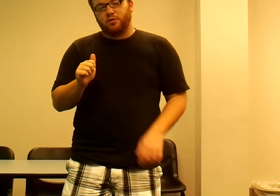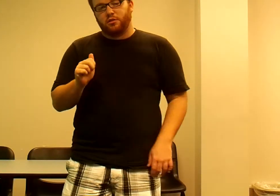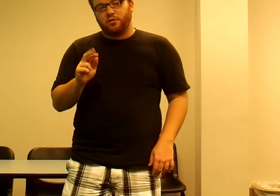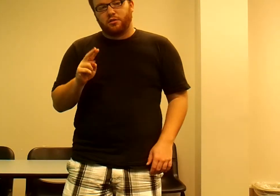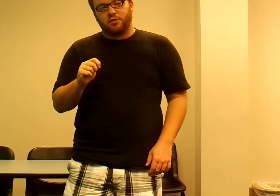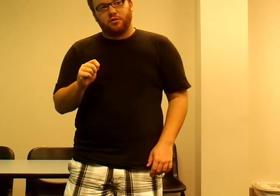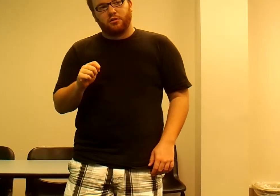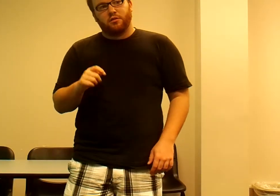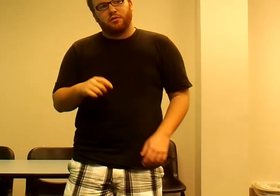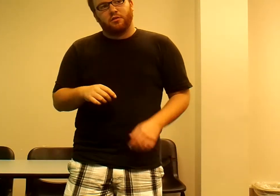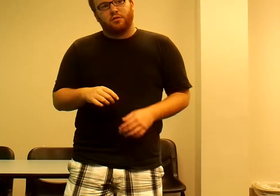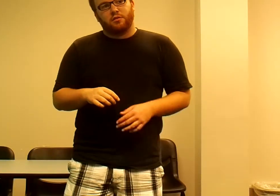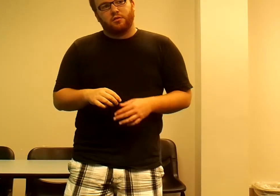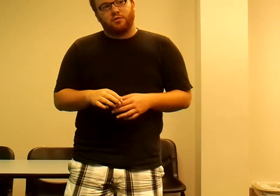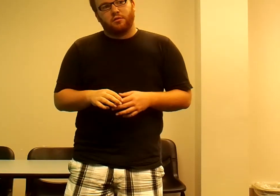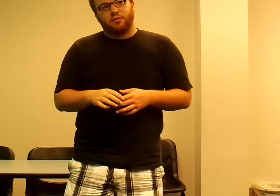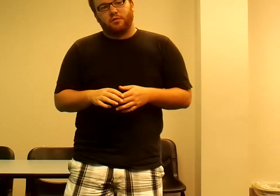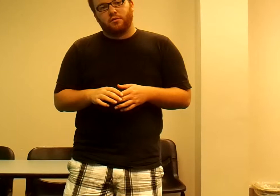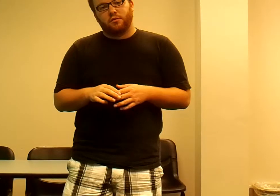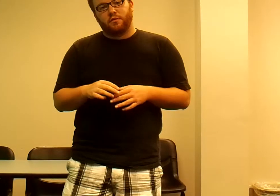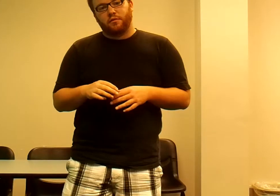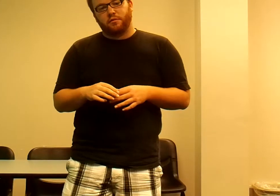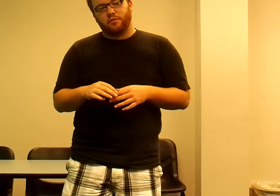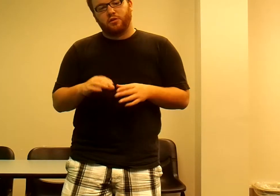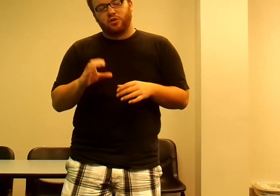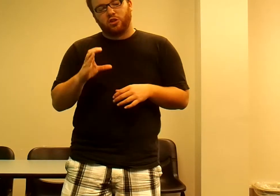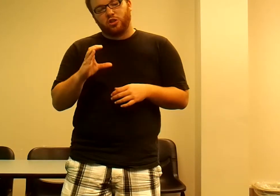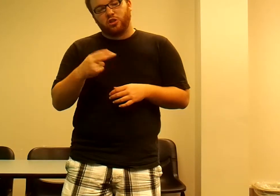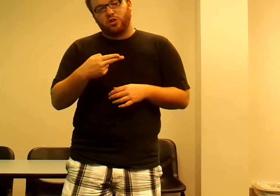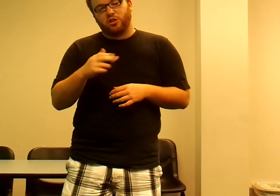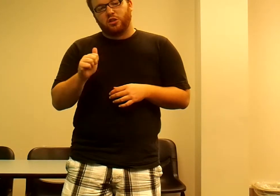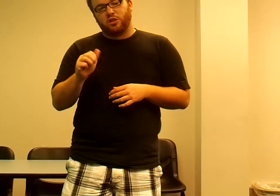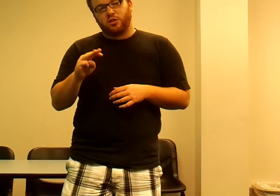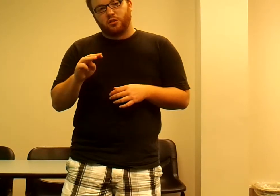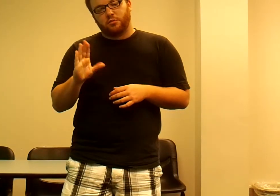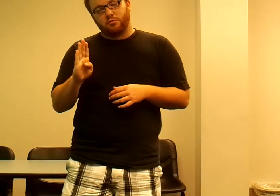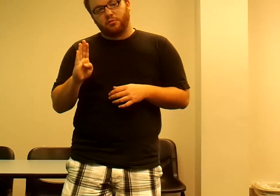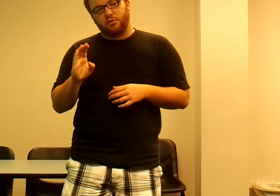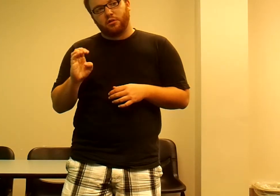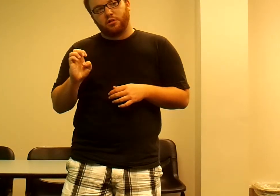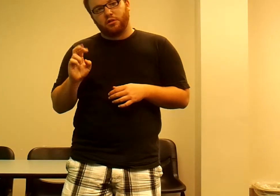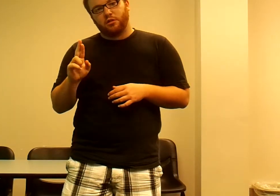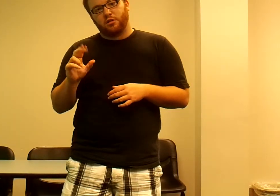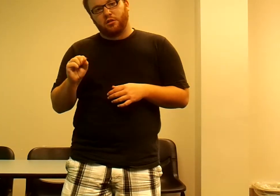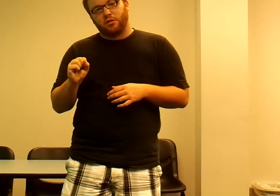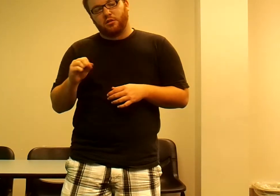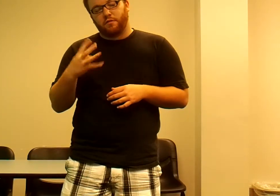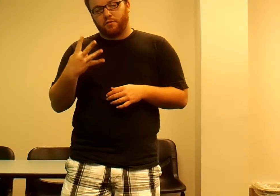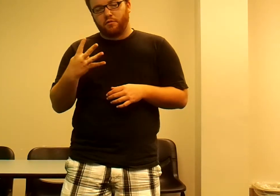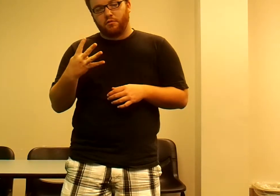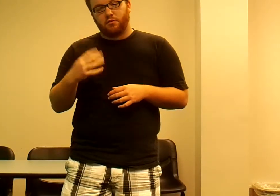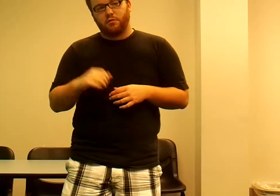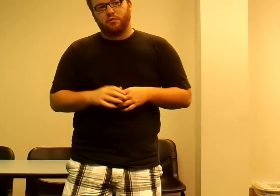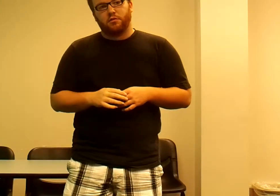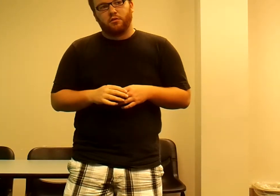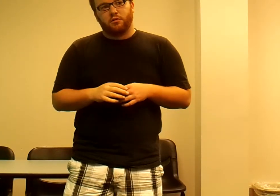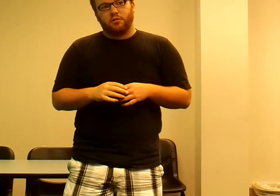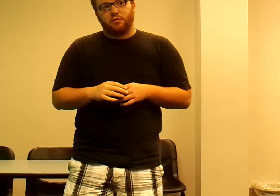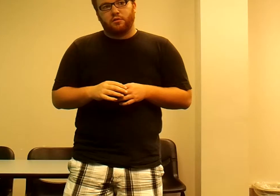it has 4 chambers, kind of like rooms. And these 4